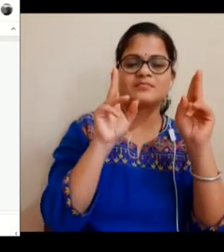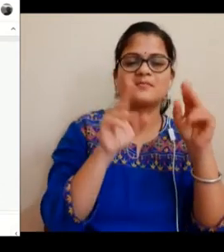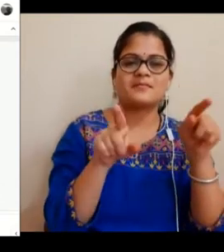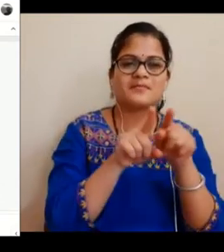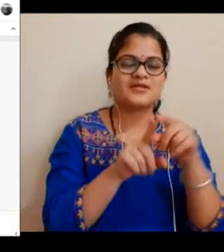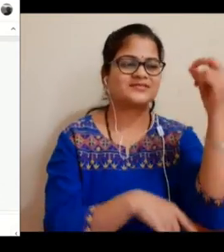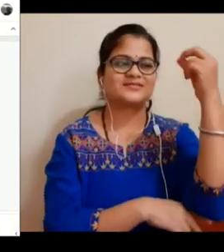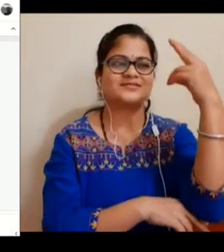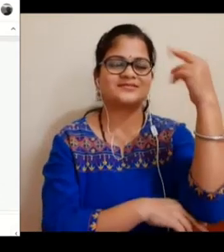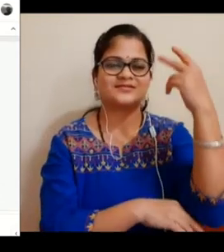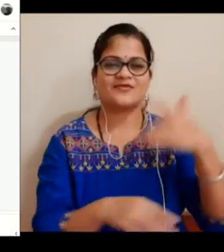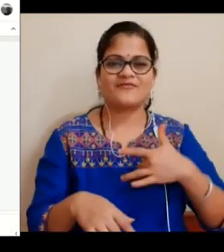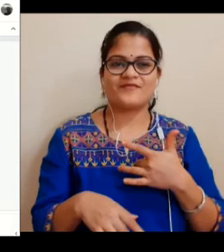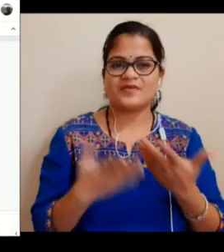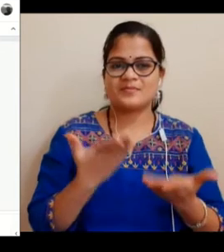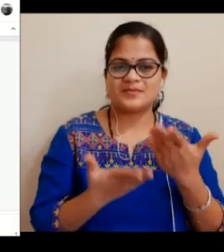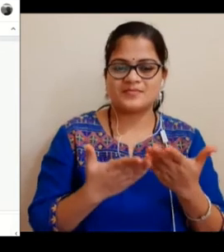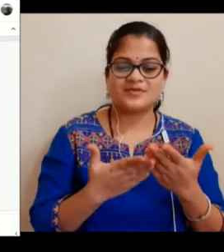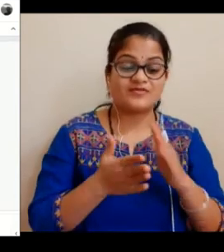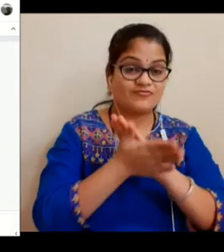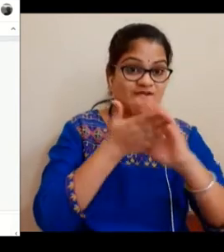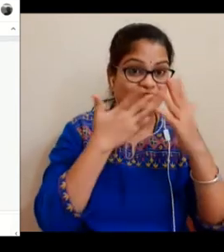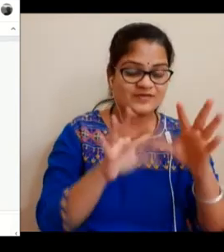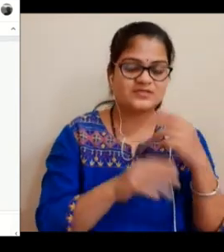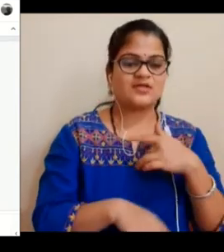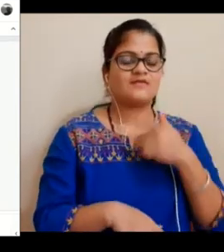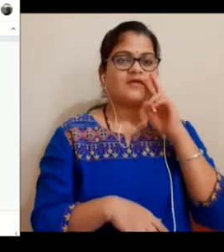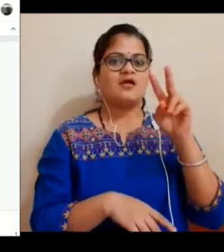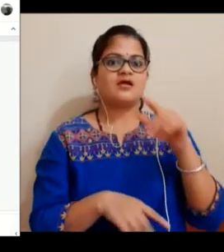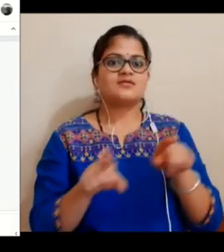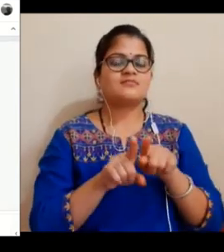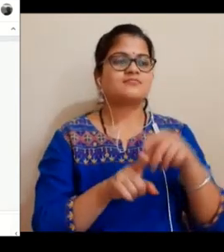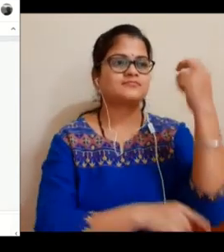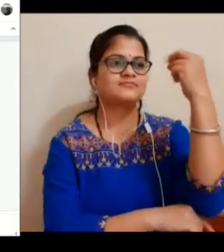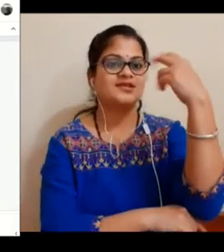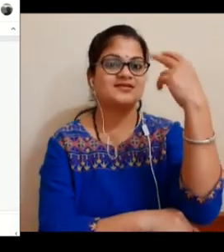will create a blinking effect later. Let me just try.